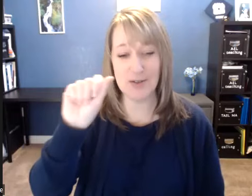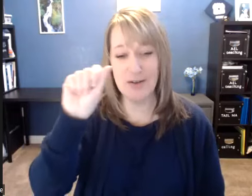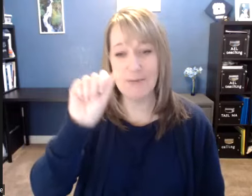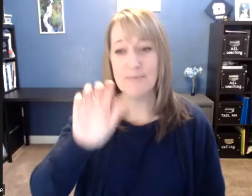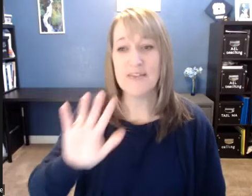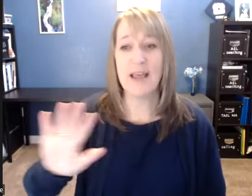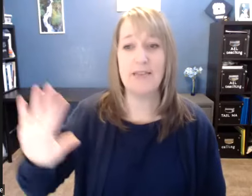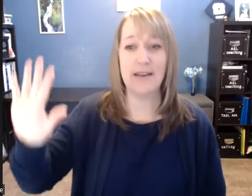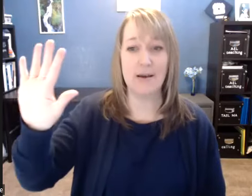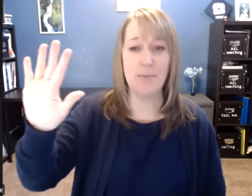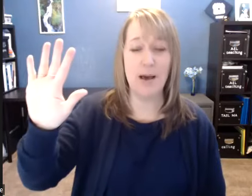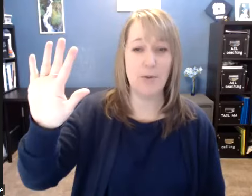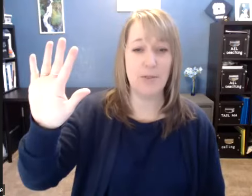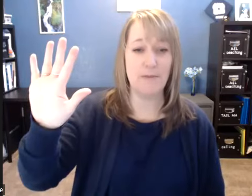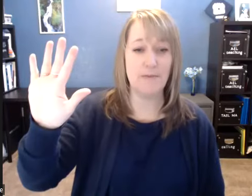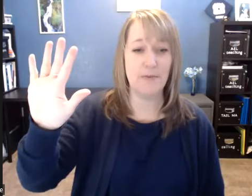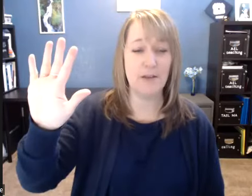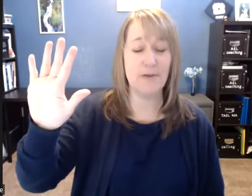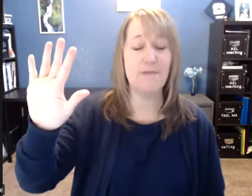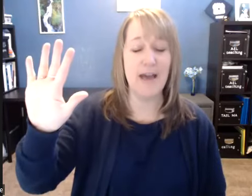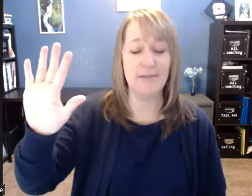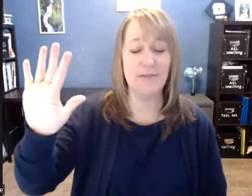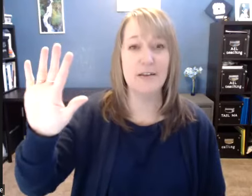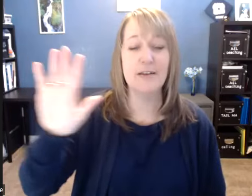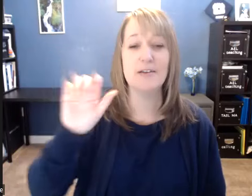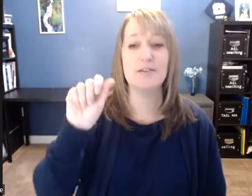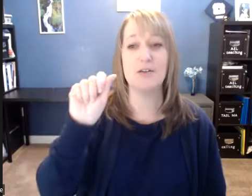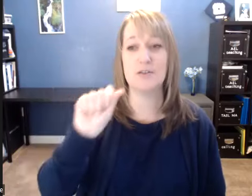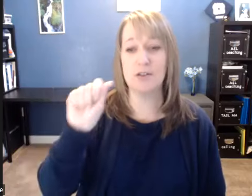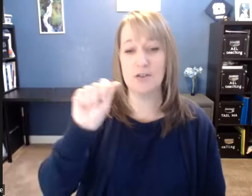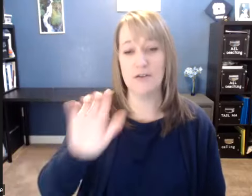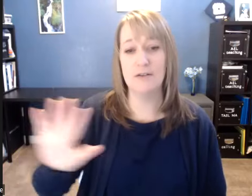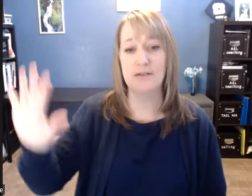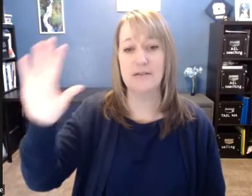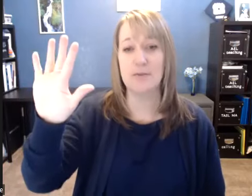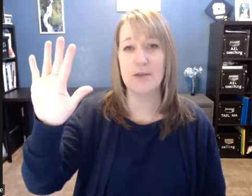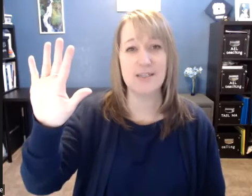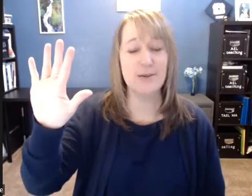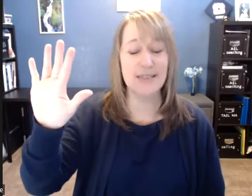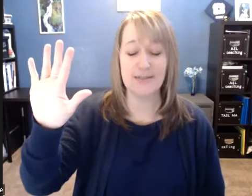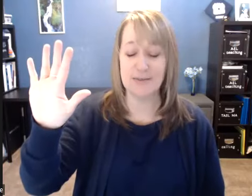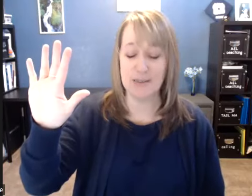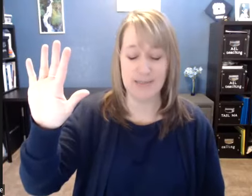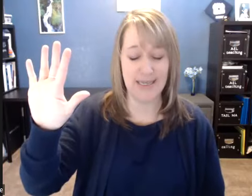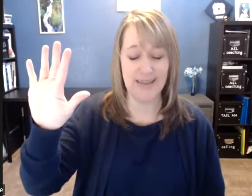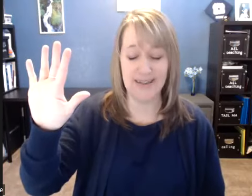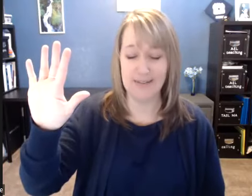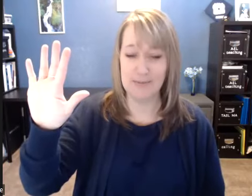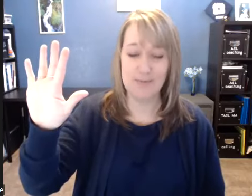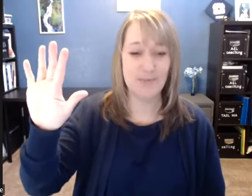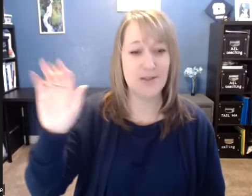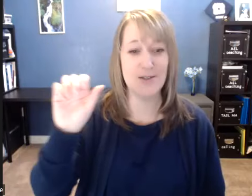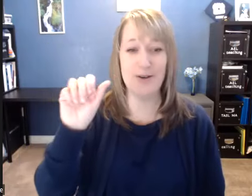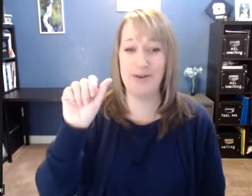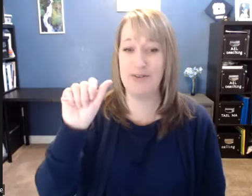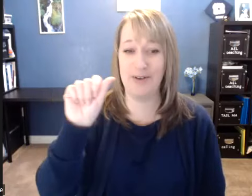circle and then come up with your 5. So circle. When I slow it down, sometimes I can't do it very